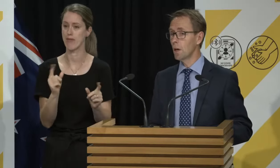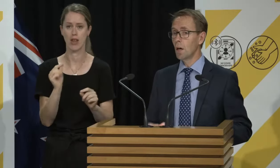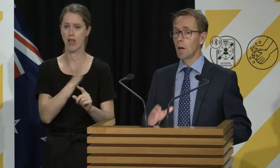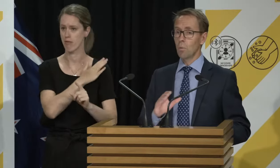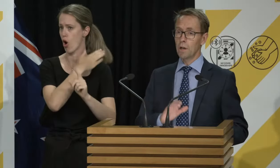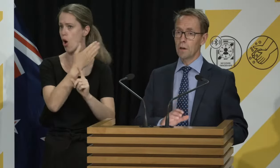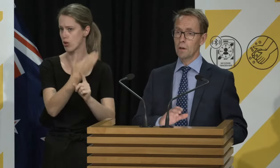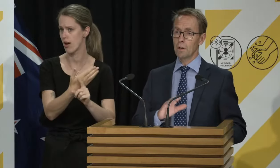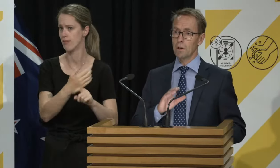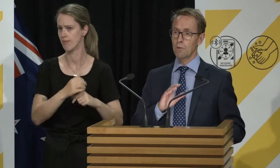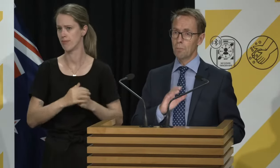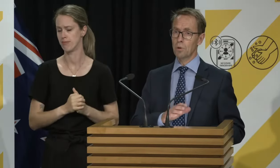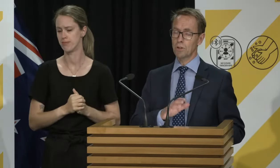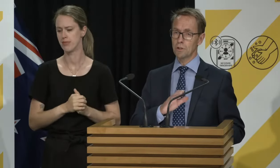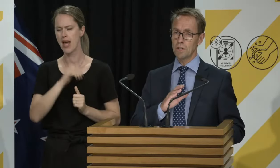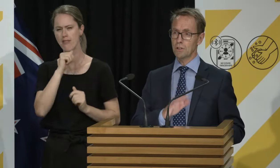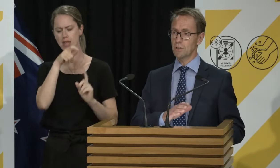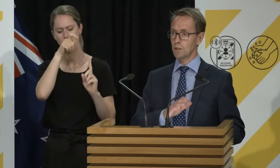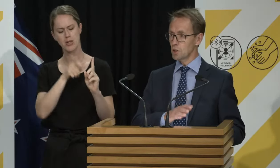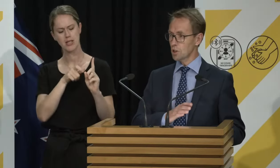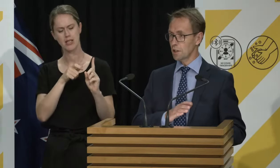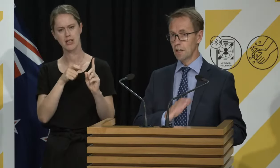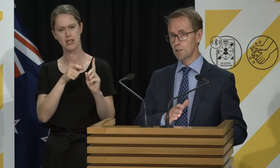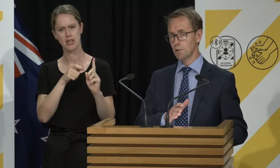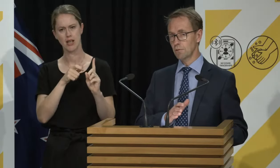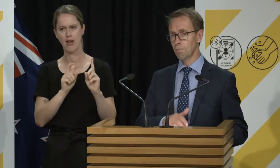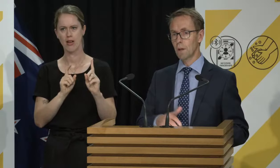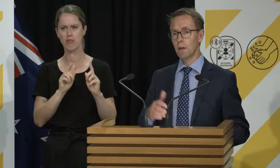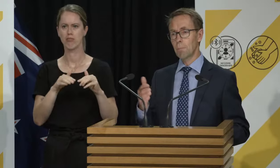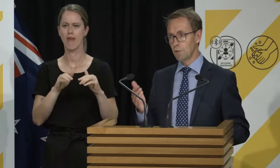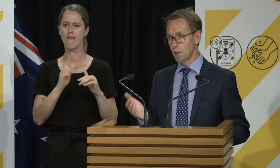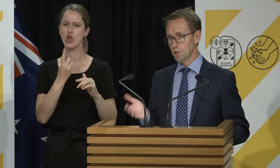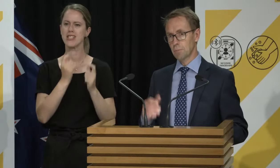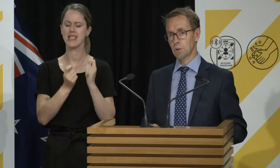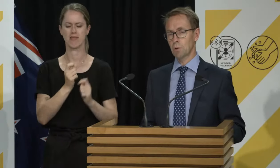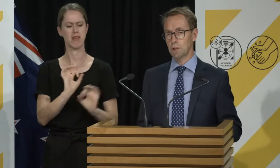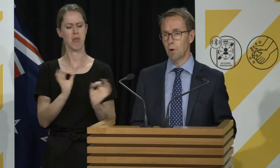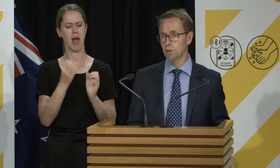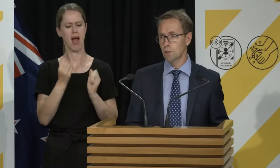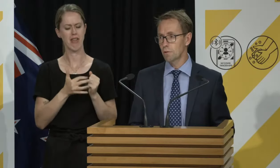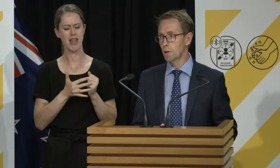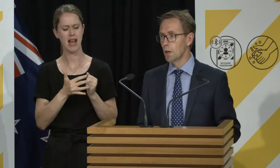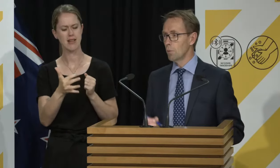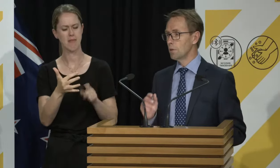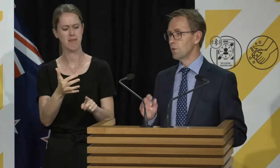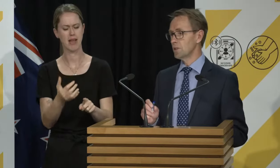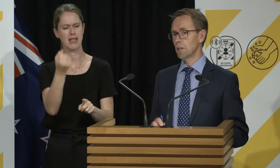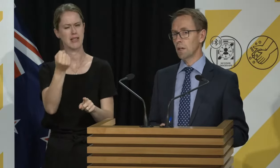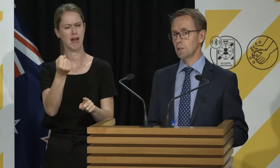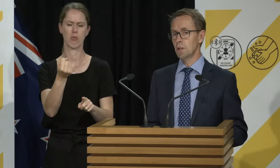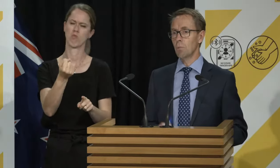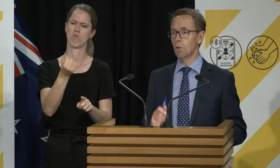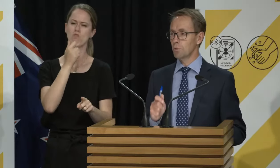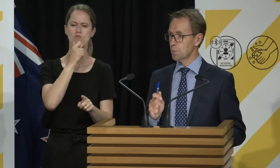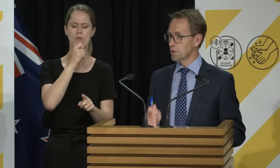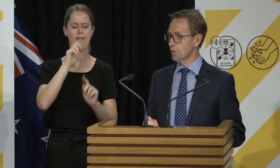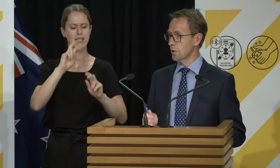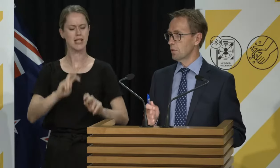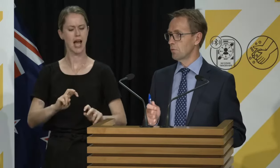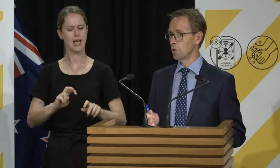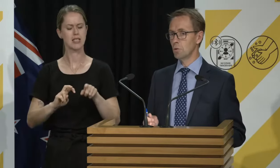months where if a person tests initially negative but then subsequently positive, we investigate with